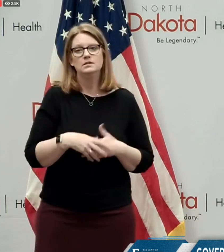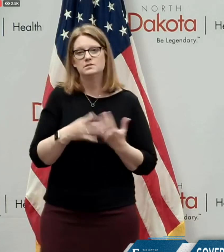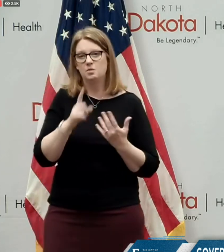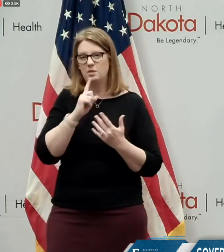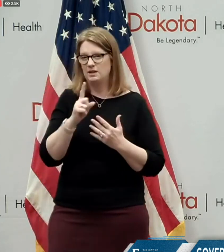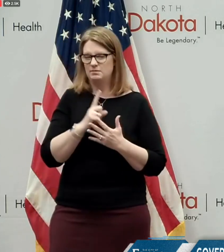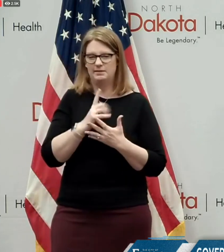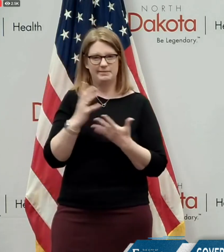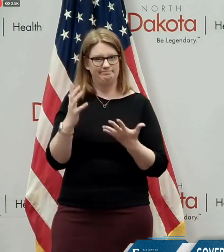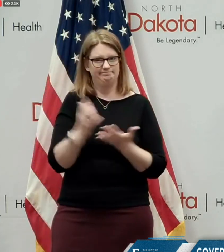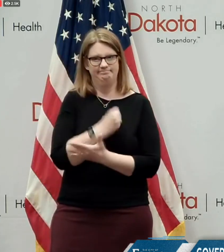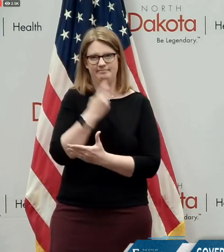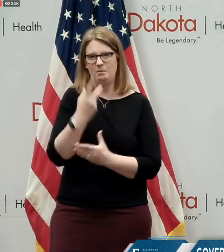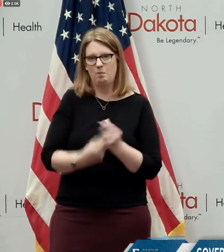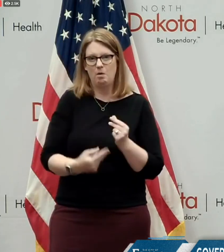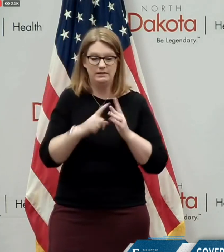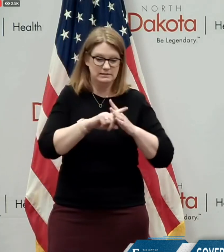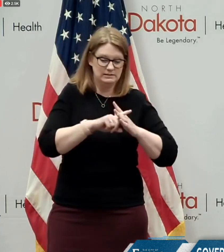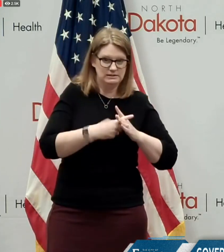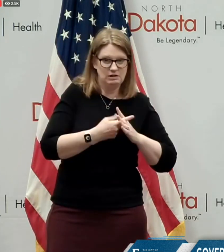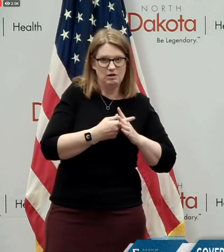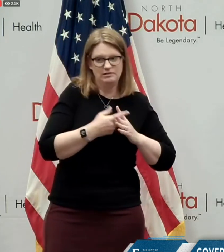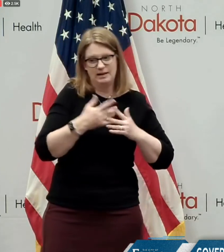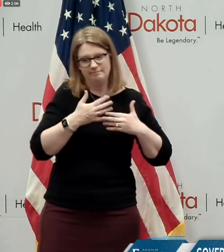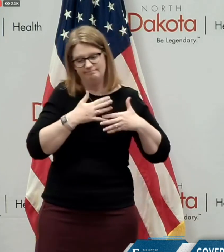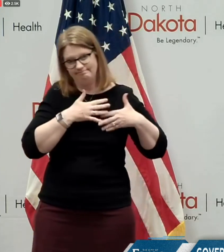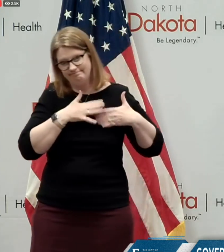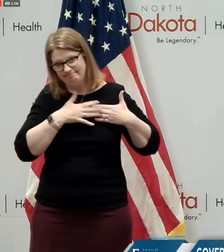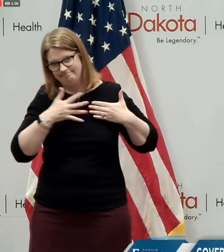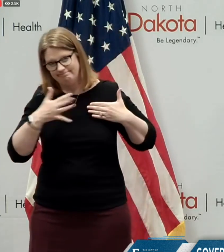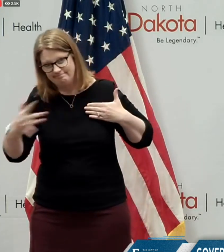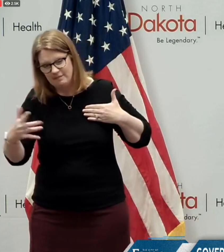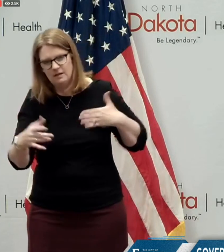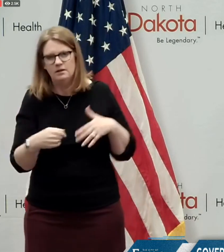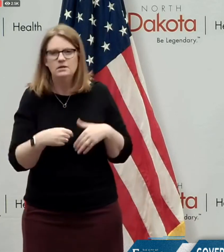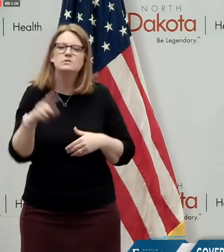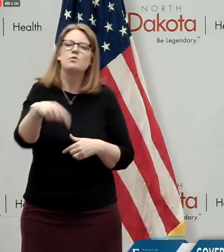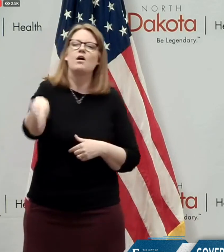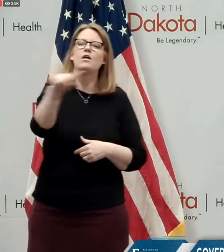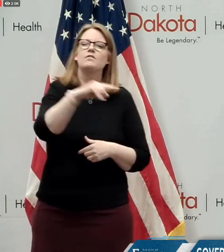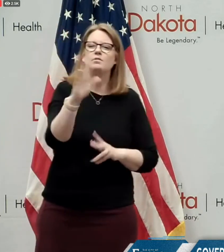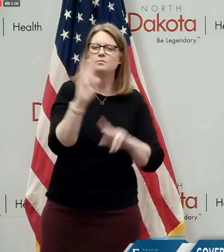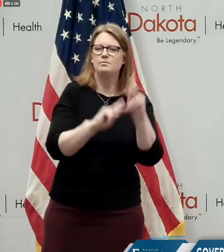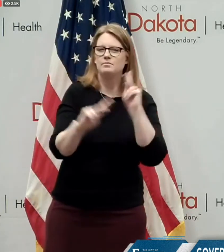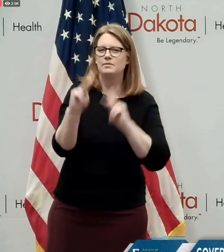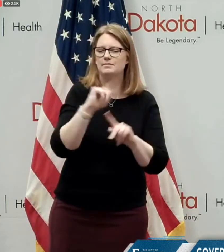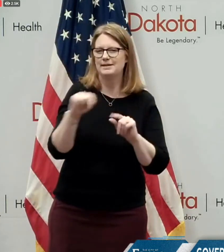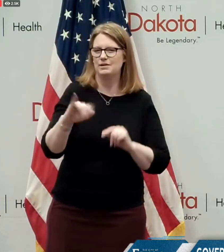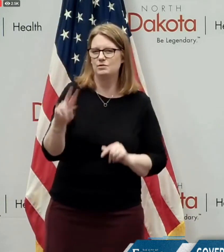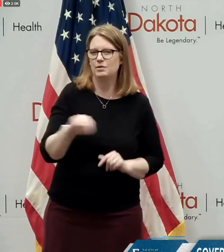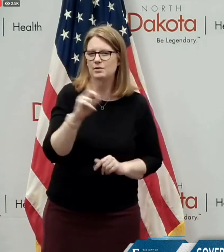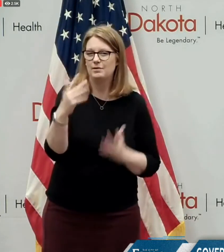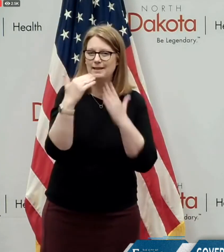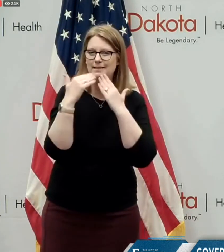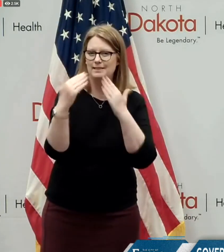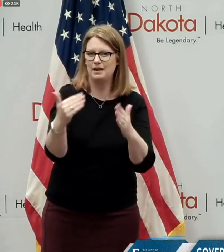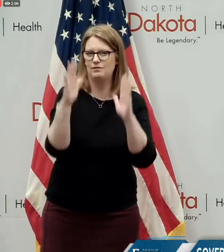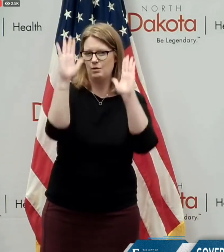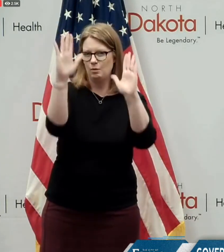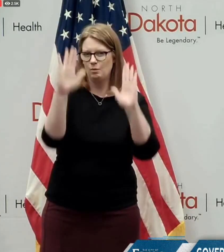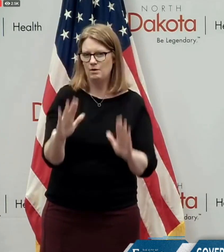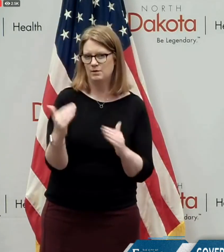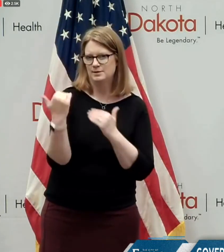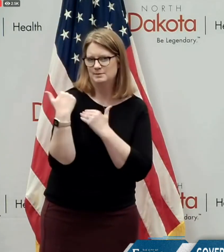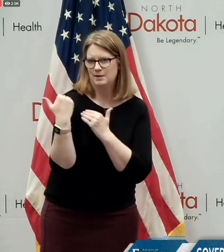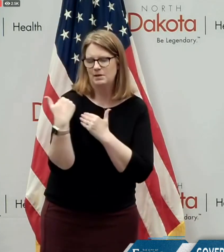out of this, and I want to say again, thanks to all North Dakotans for exercising great individual responsibility. That's been